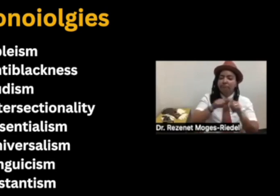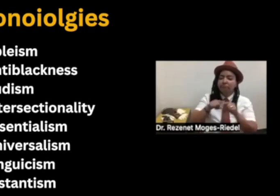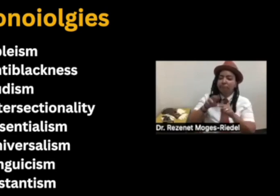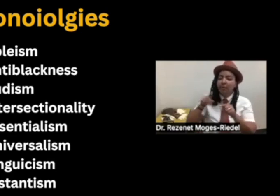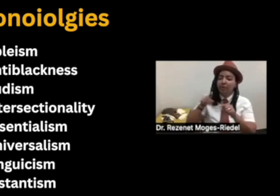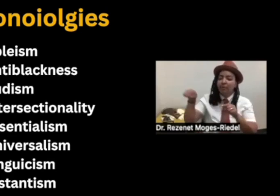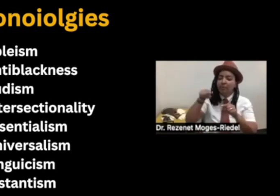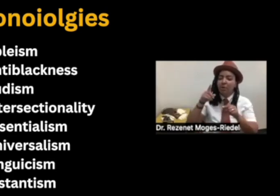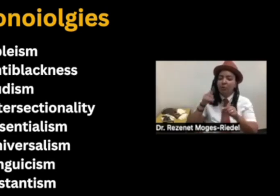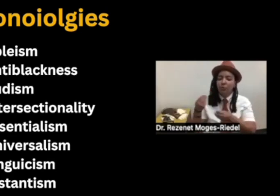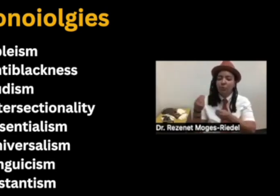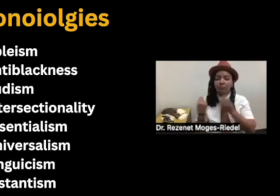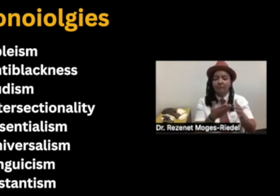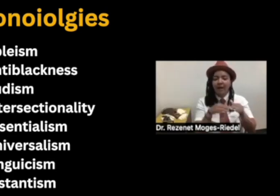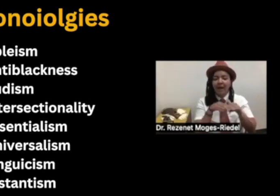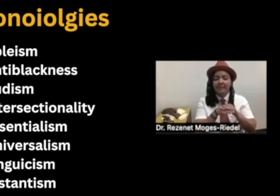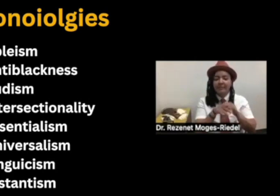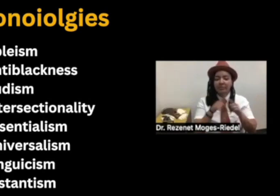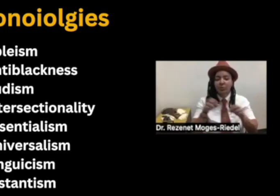dominant culture perspective.